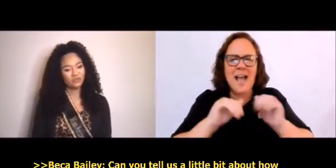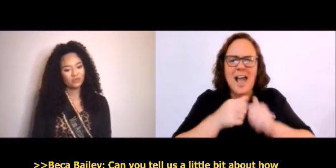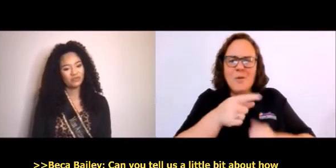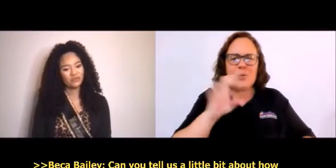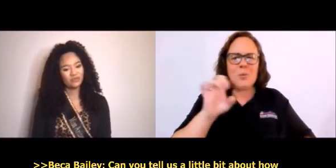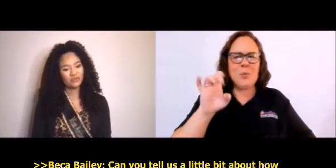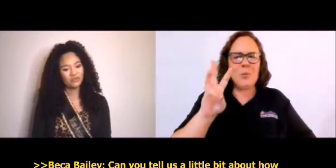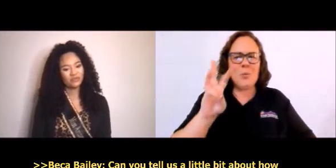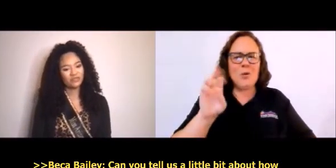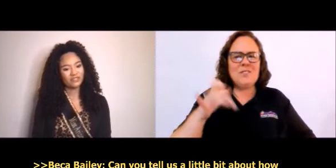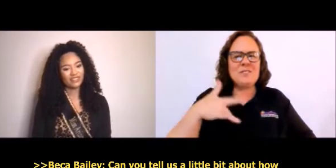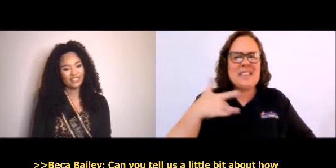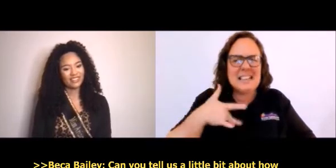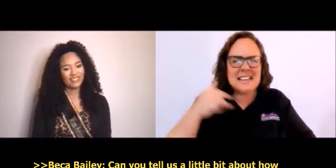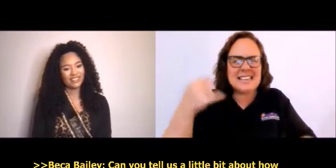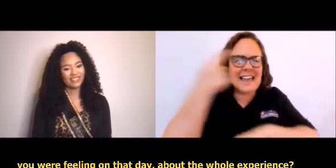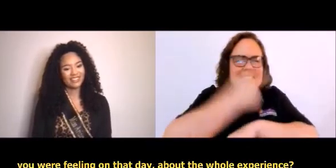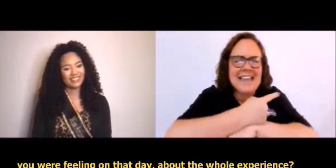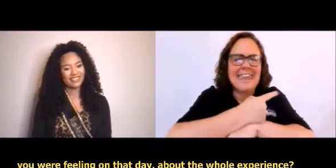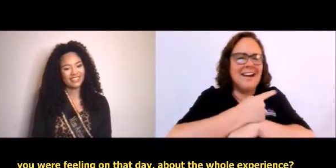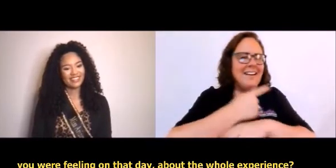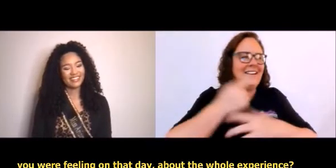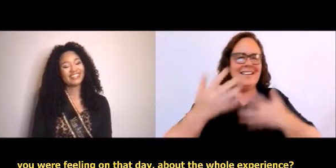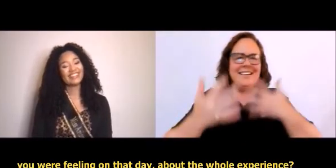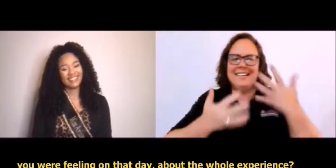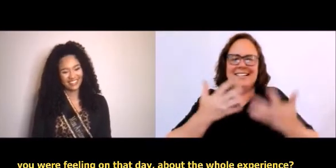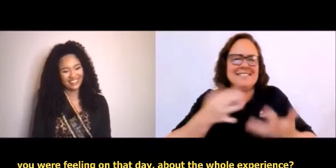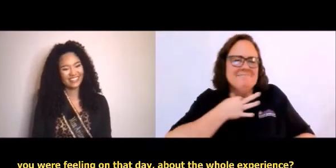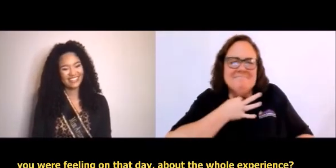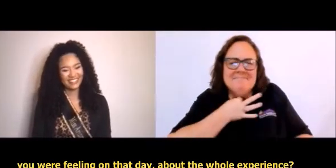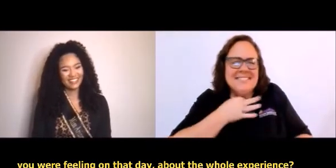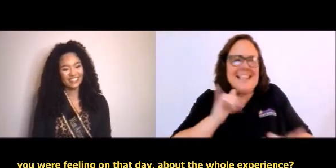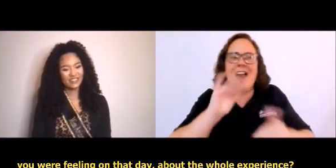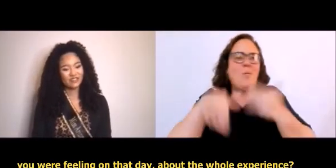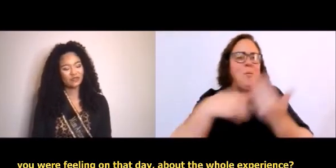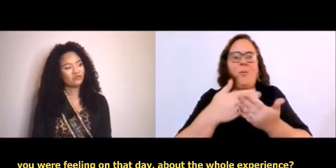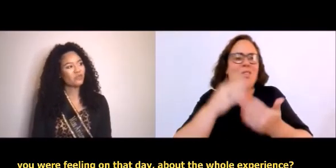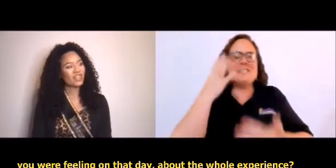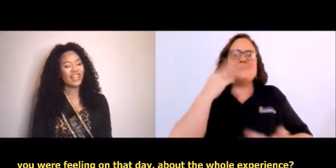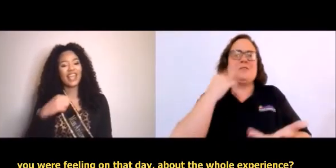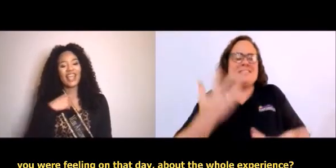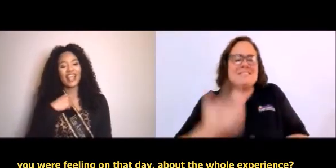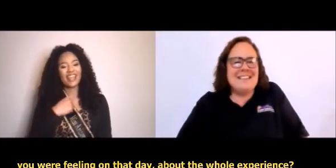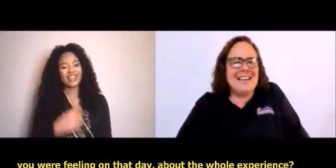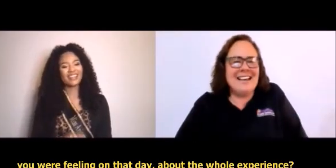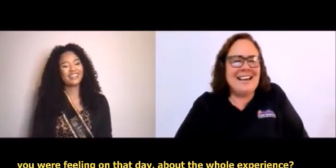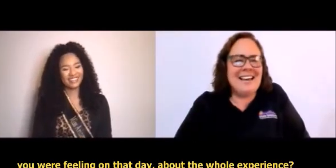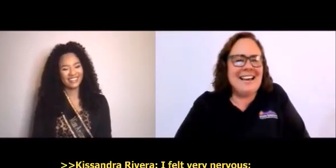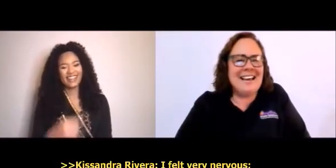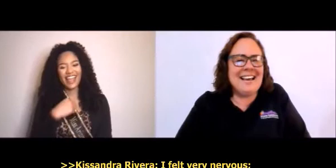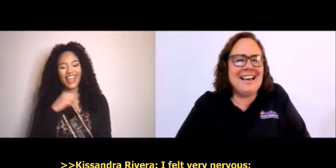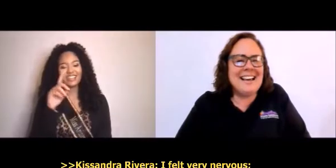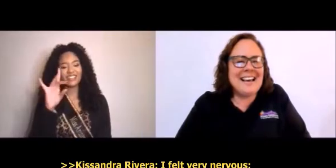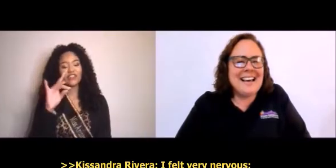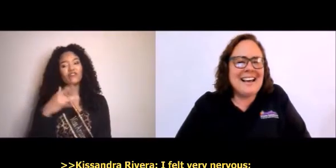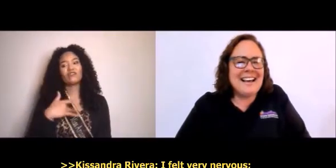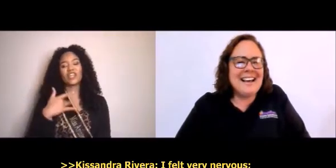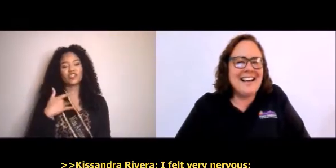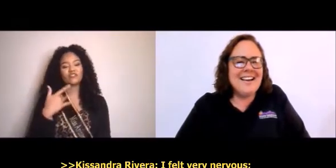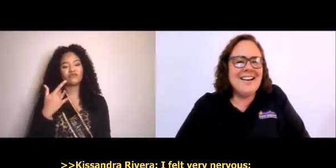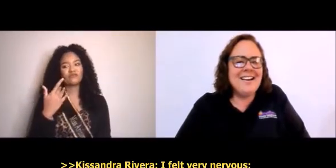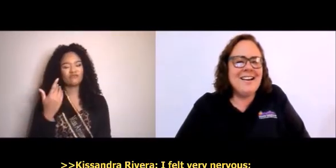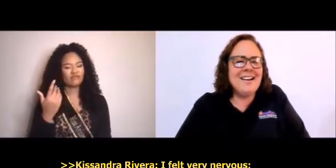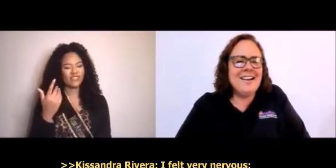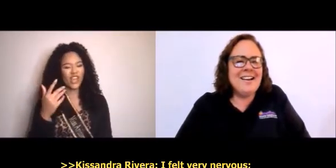Can you tell us a little bit about how you were feeling on that day, about the whole experience? I felt